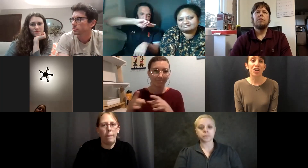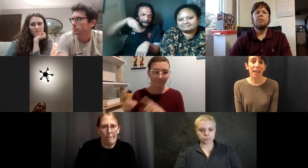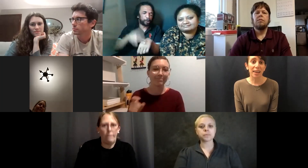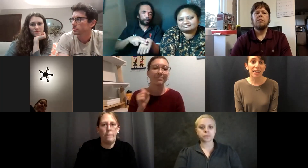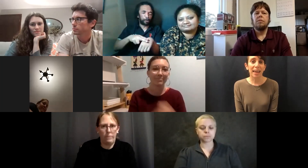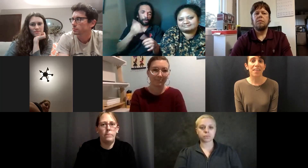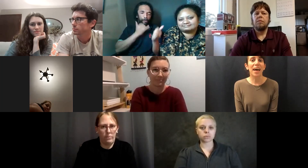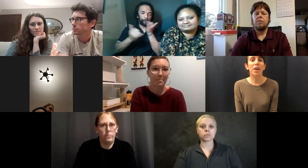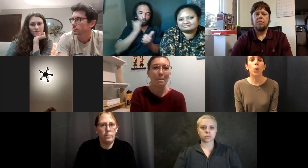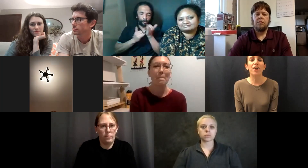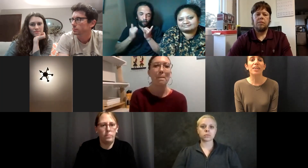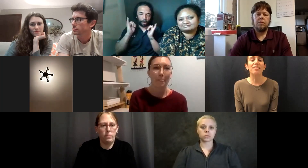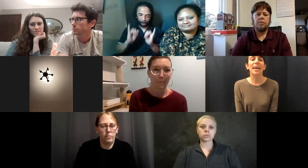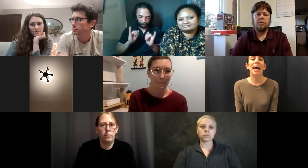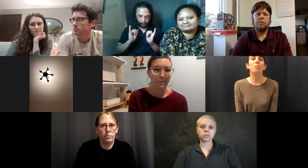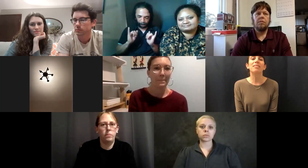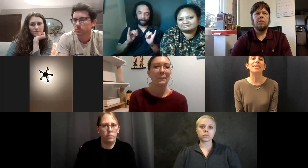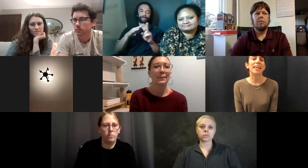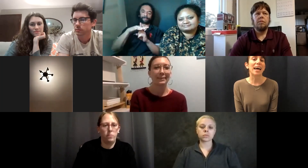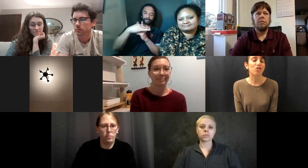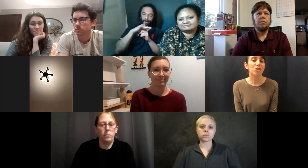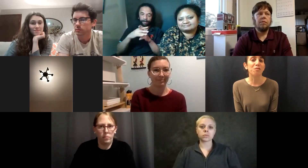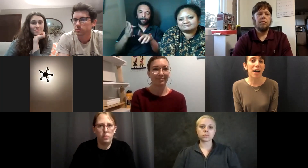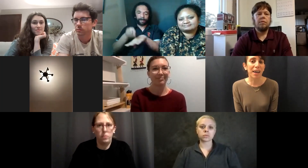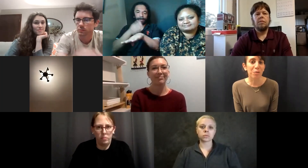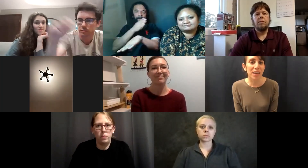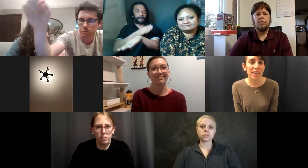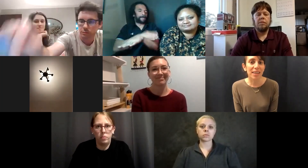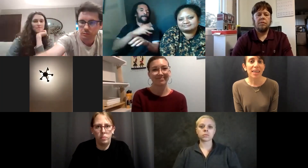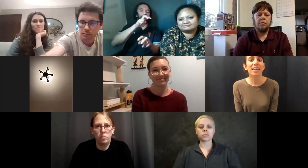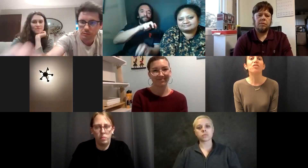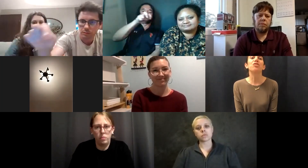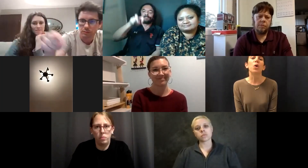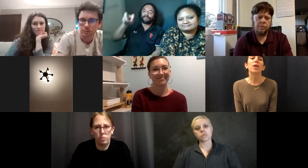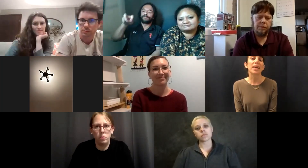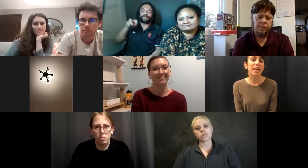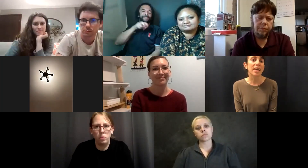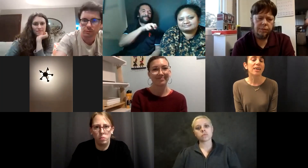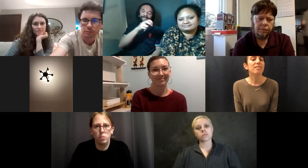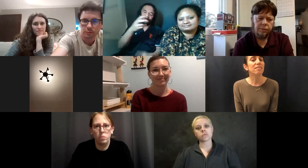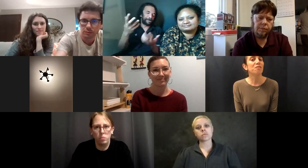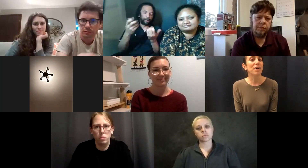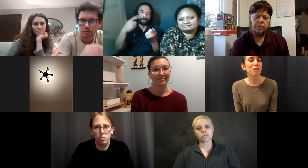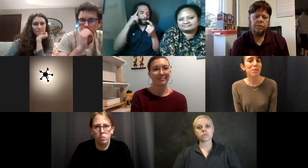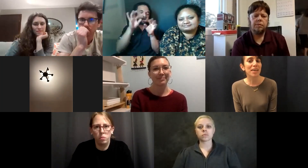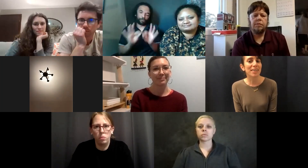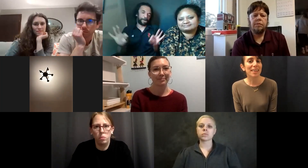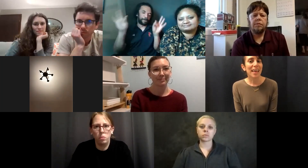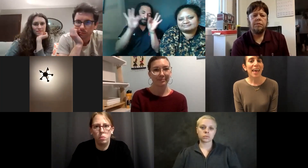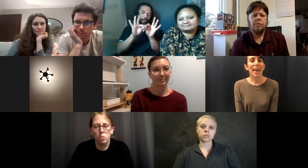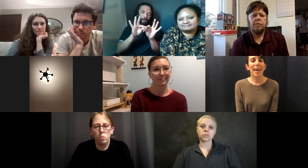incidental learning and that awareness that happens in a natural environment is so key to